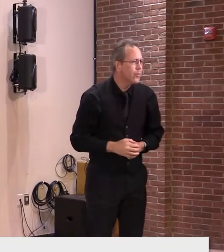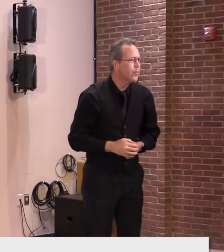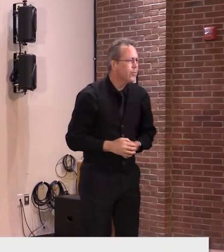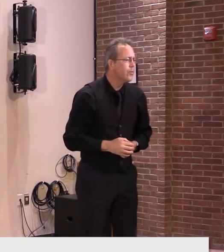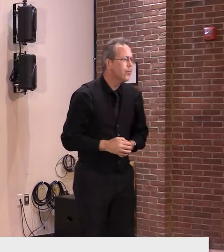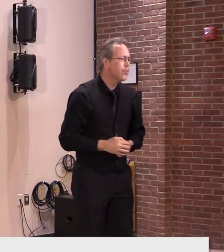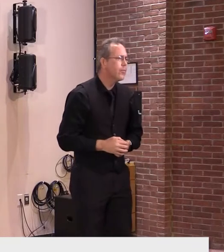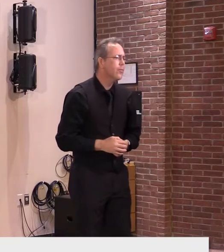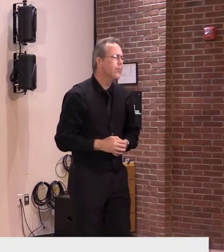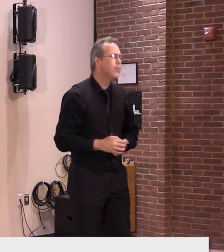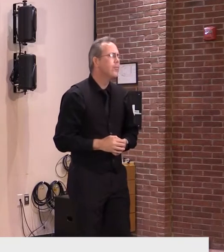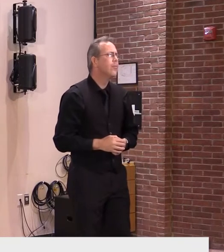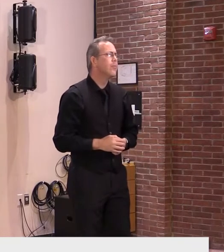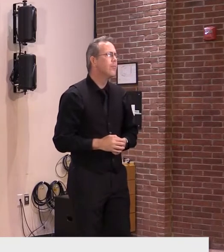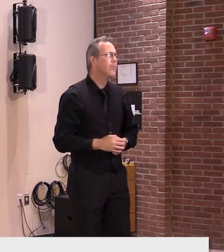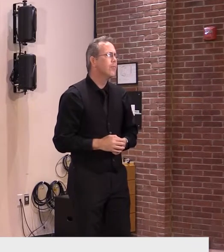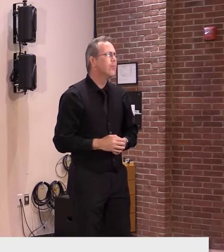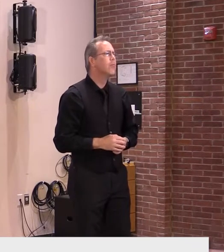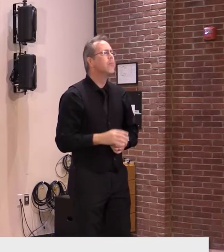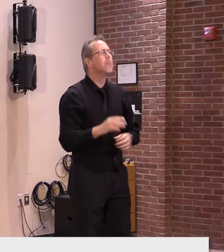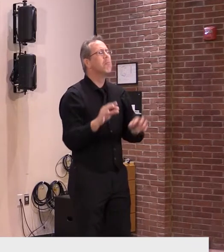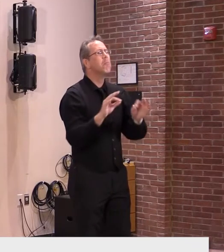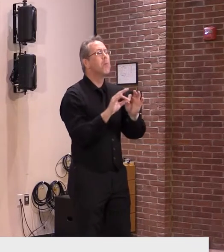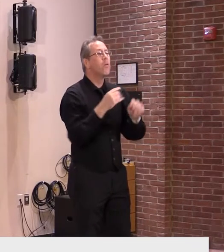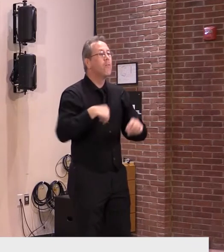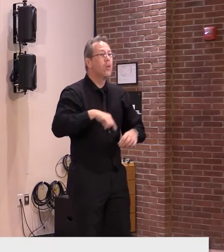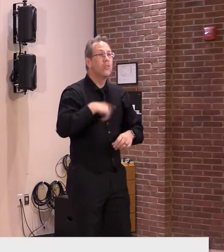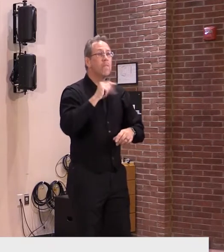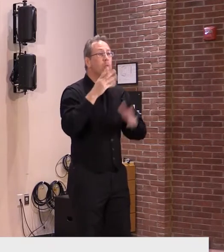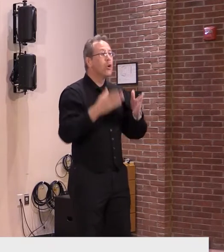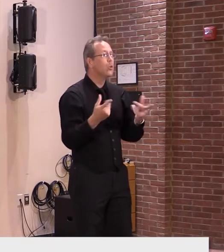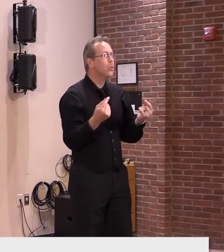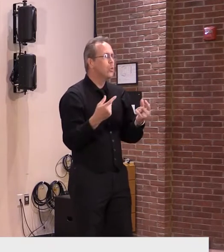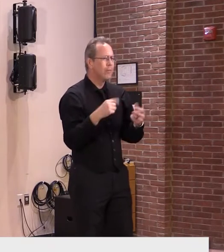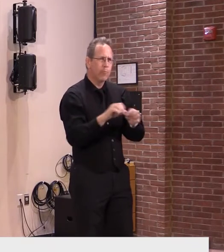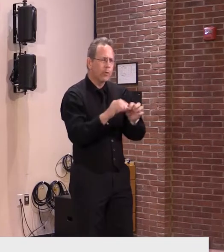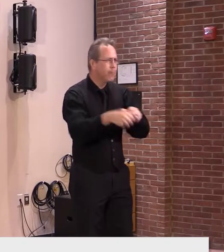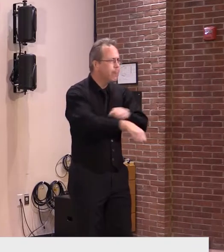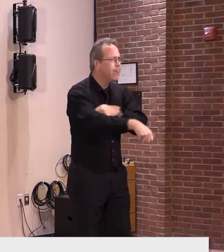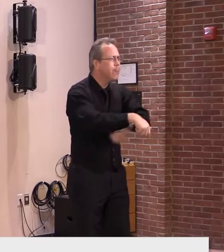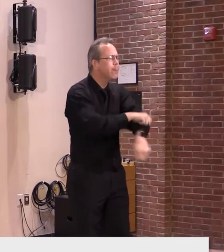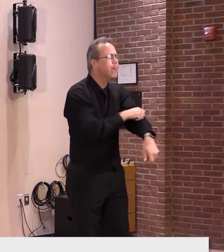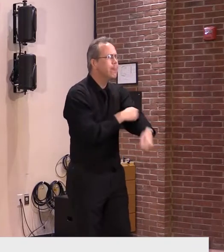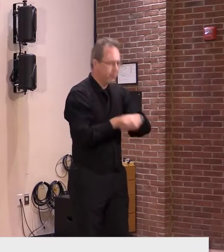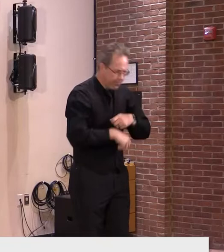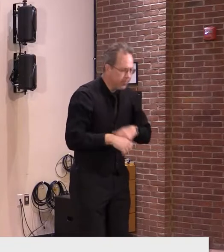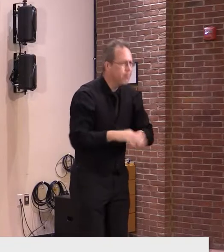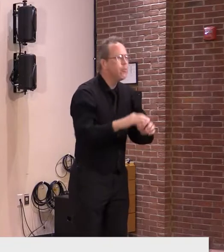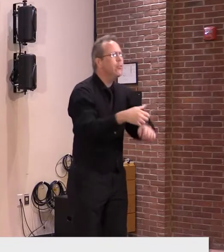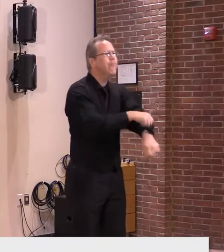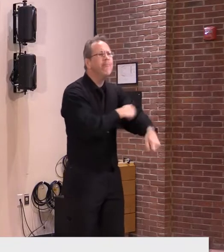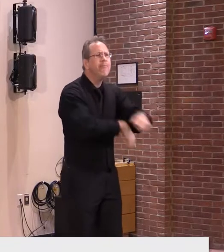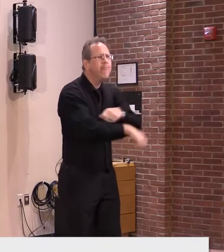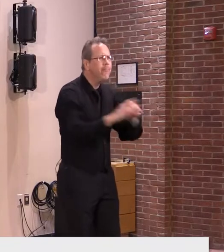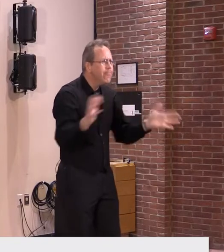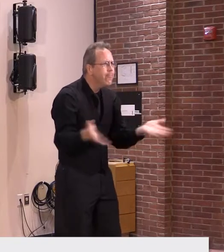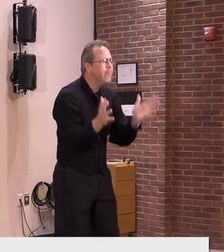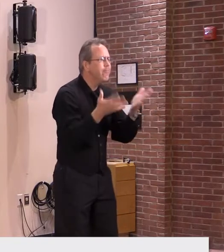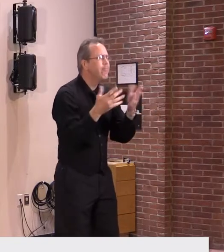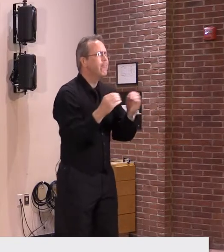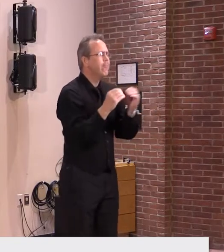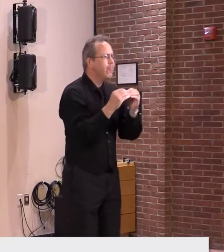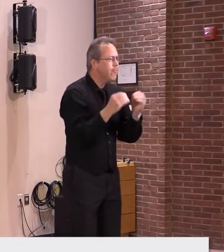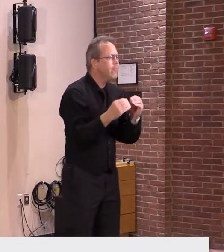important for all Vermonters to recognize there's still work that needs to be done, and also know that many Vermonters of color could